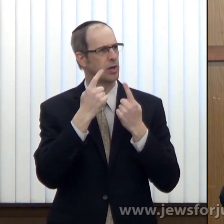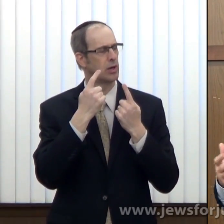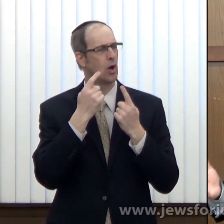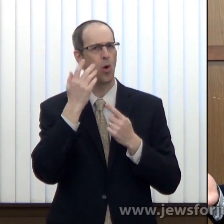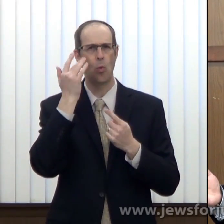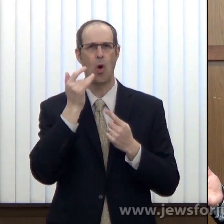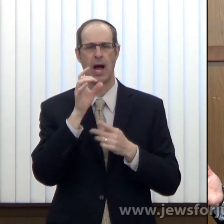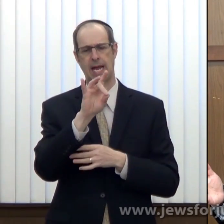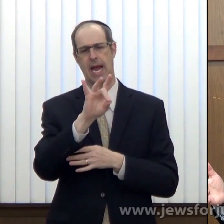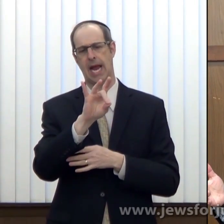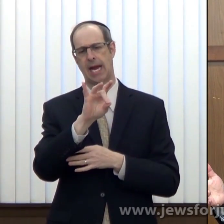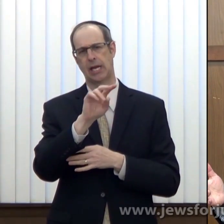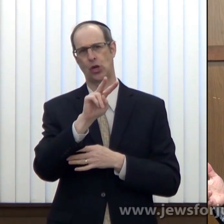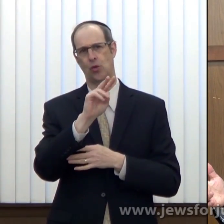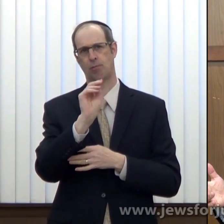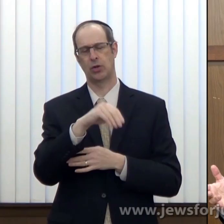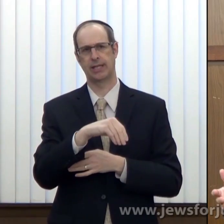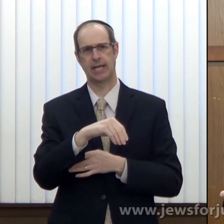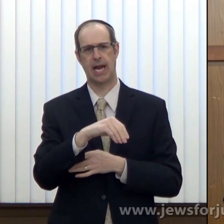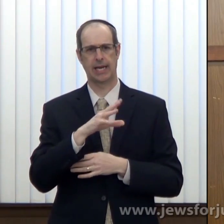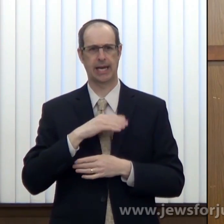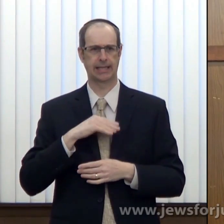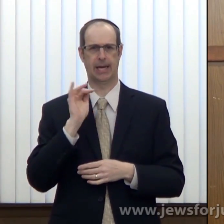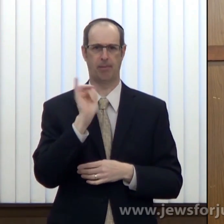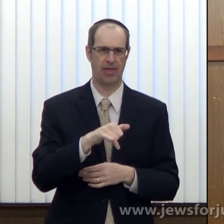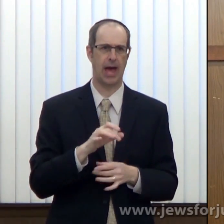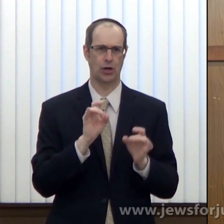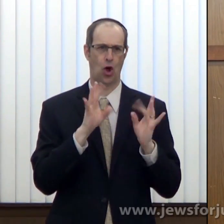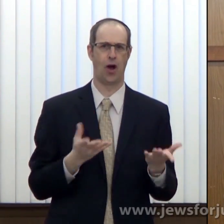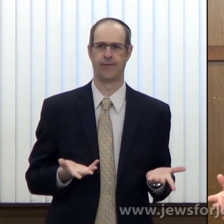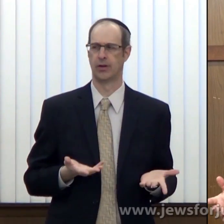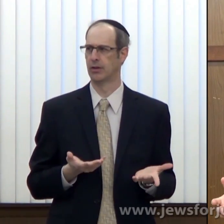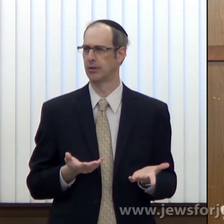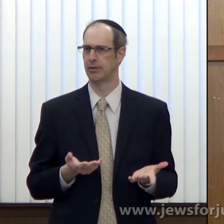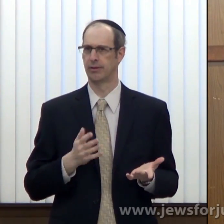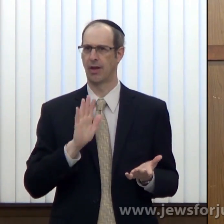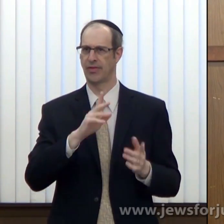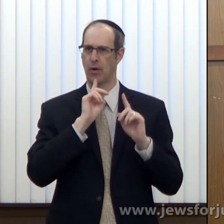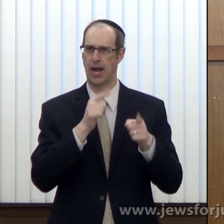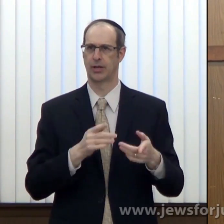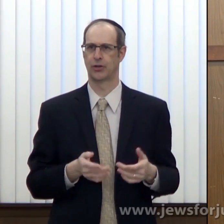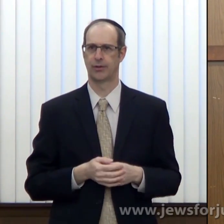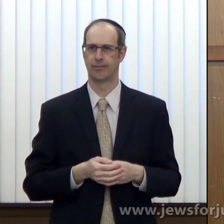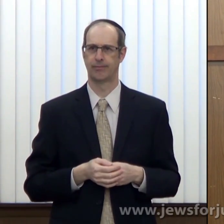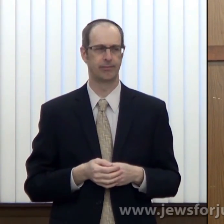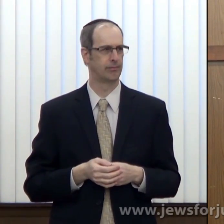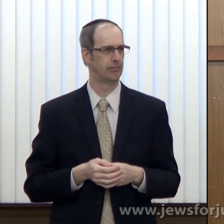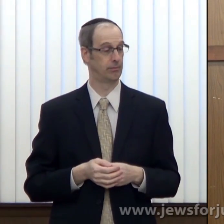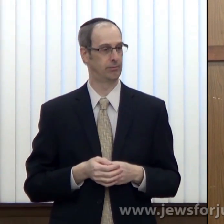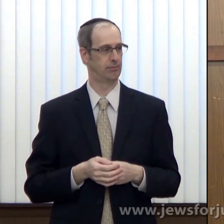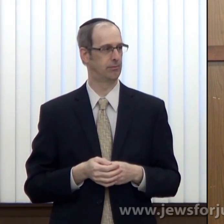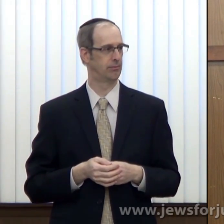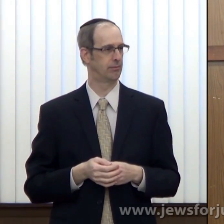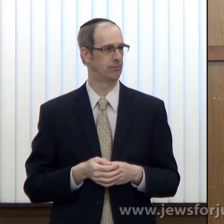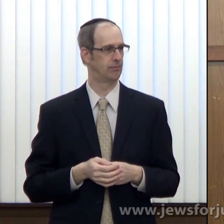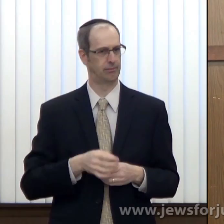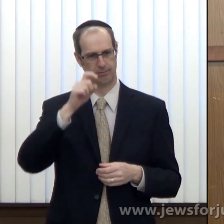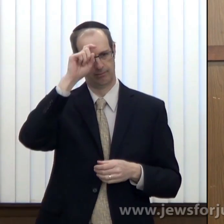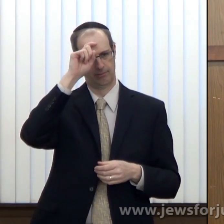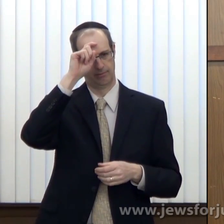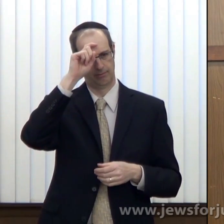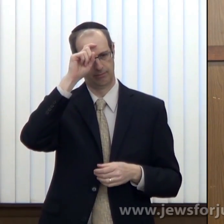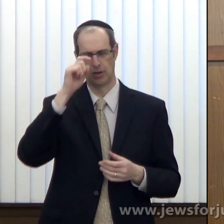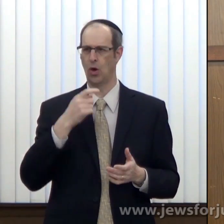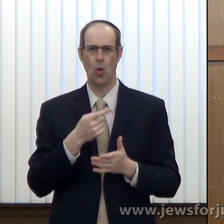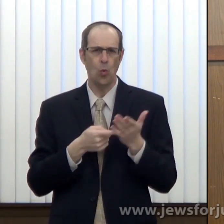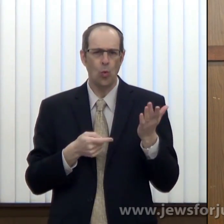only 82% of the people think that it was an act of terror? What did they